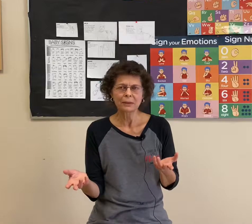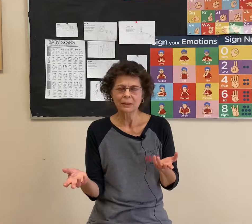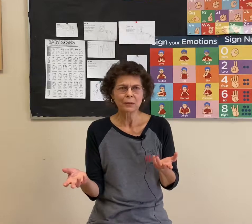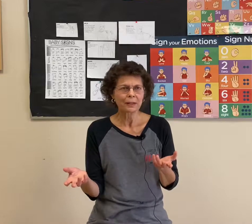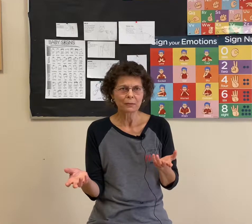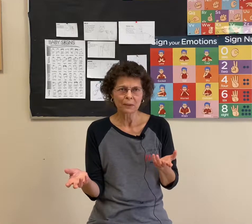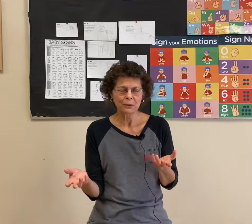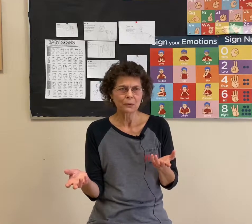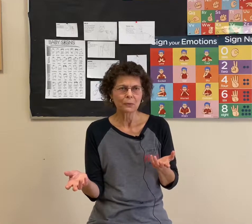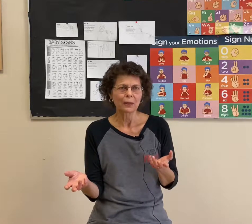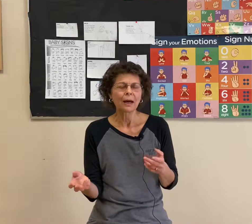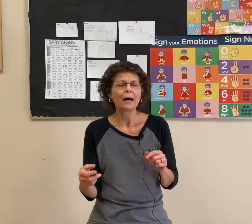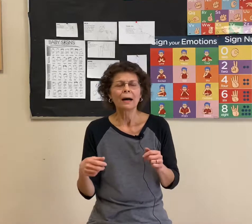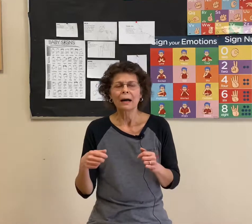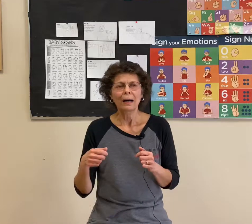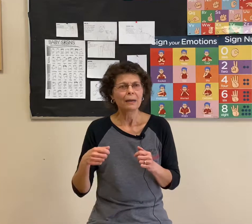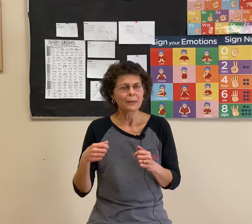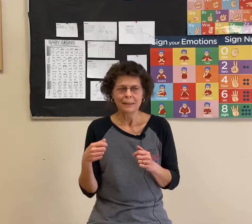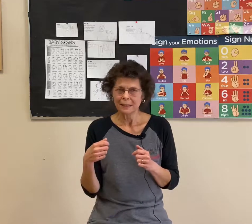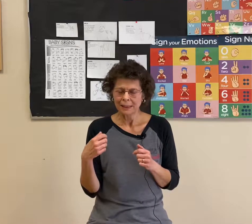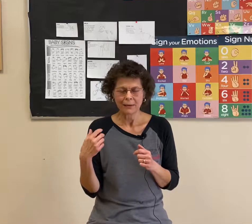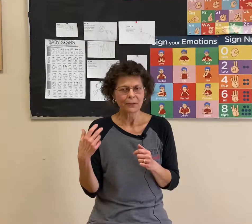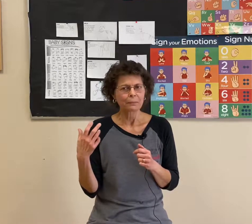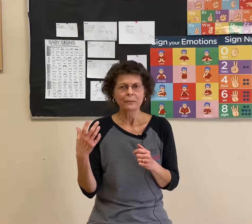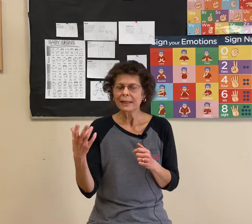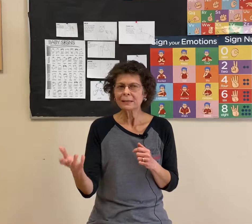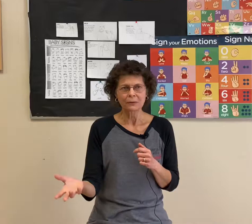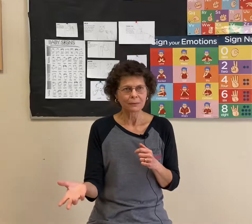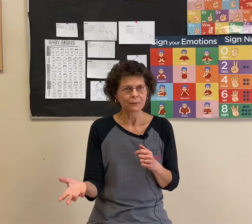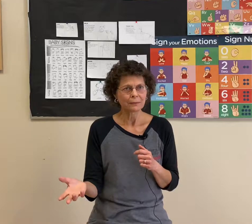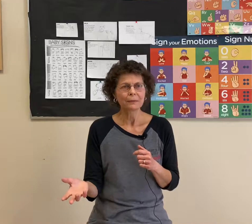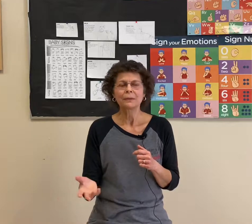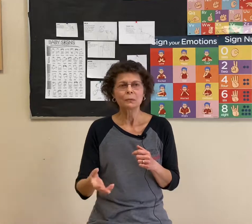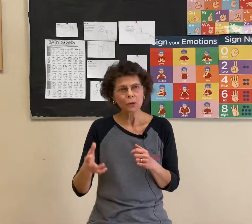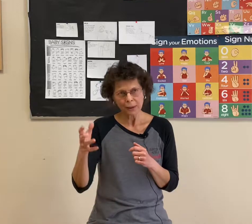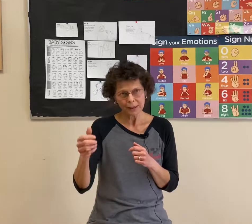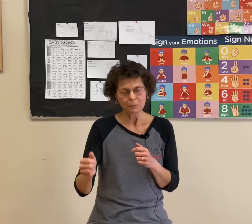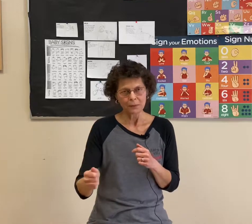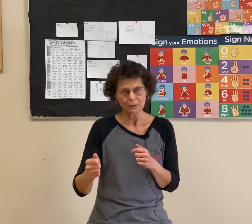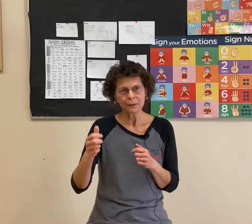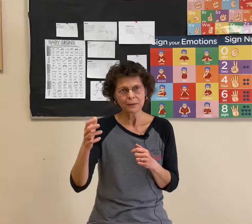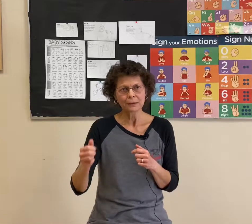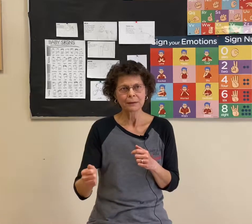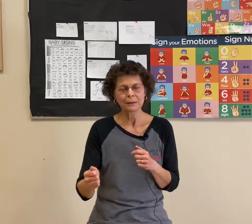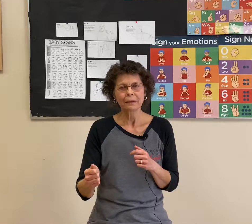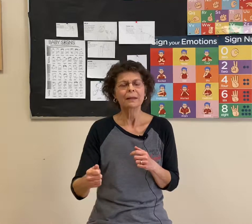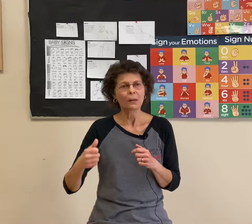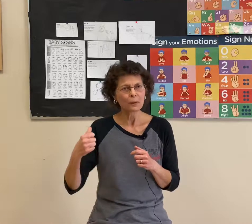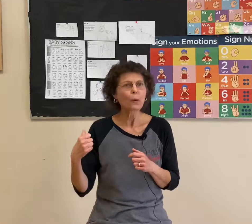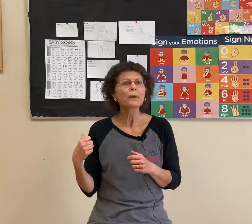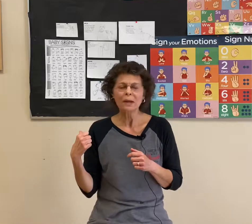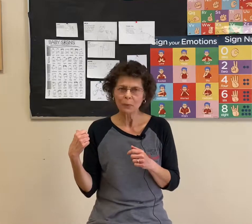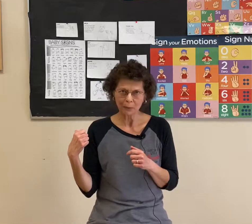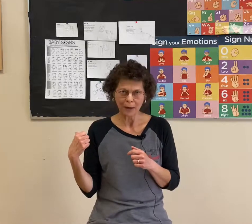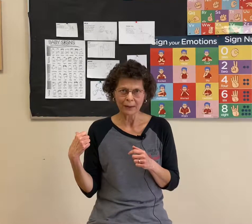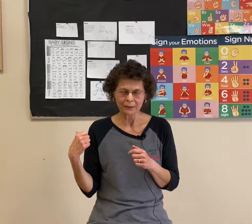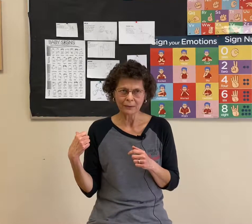11 months old. I may tell them, Hazel, would you like some milk? I'll be warming up her bottle.